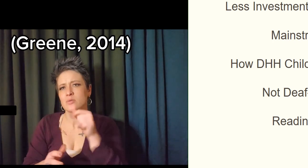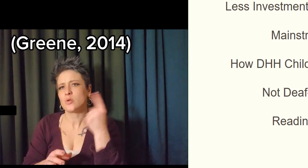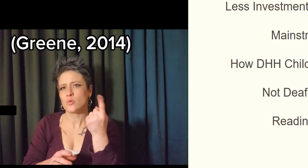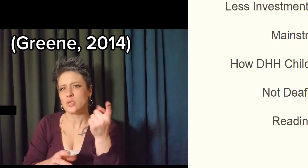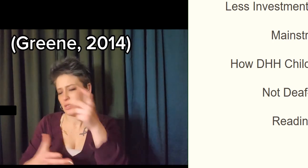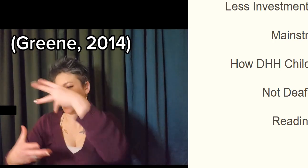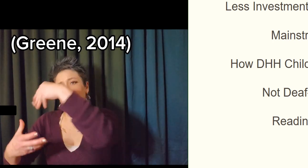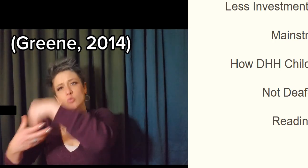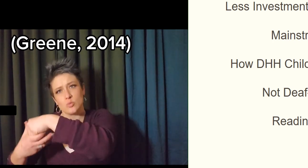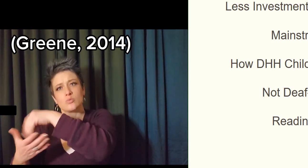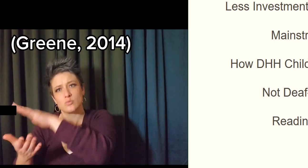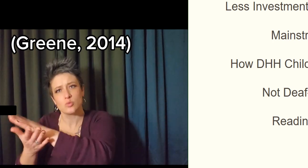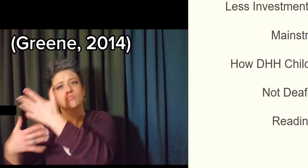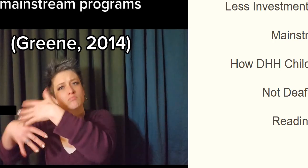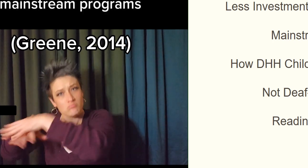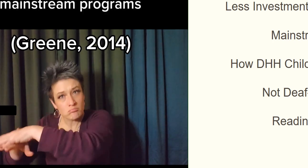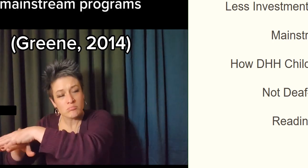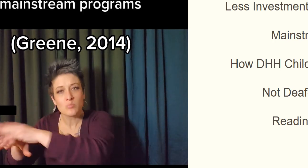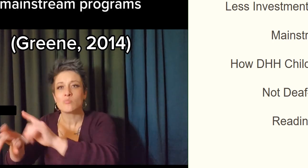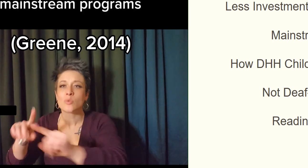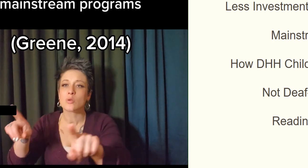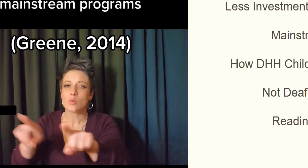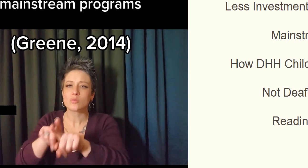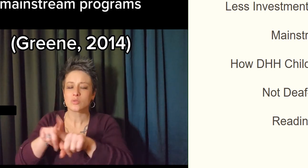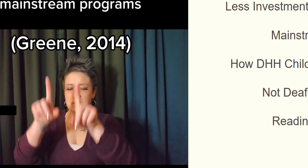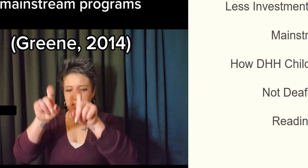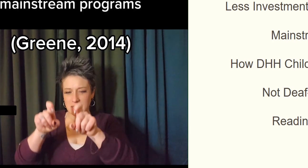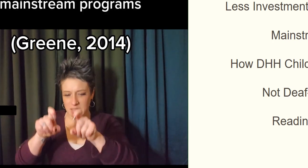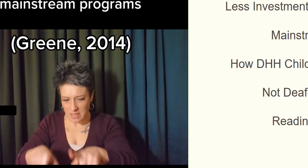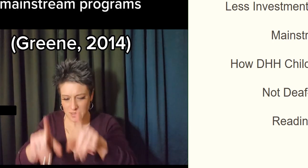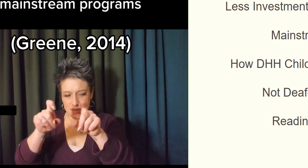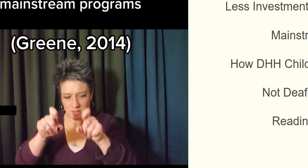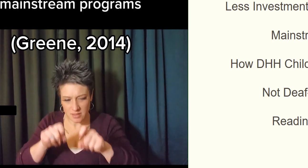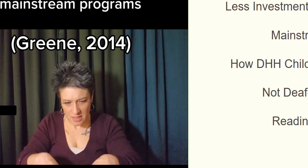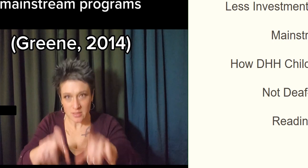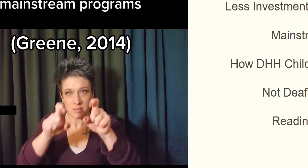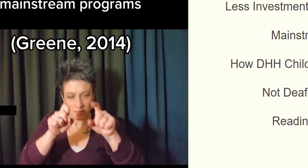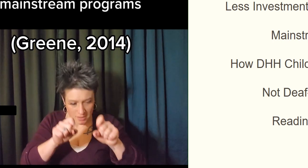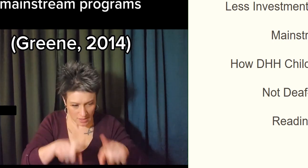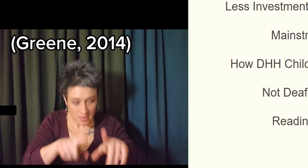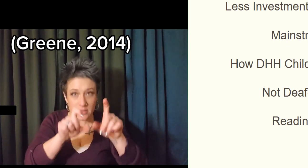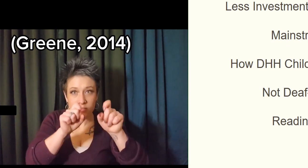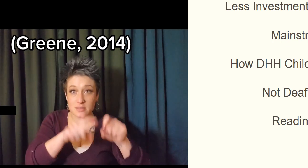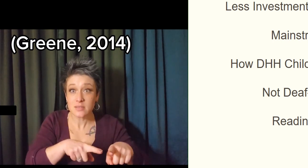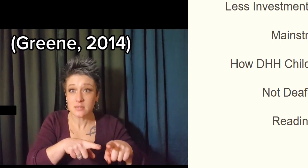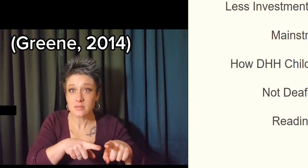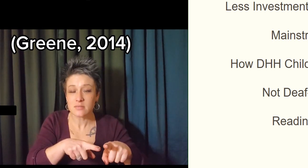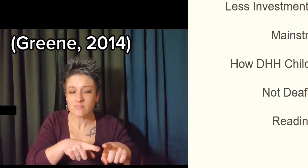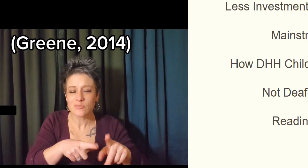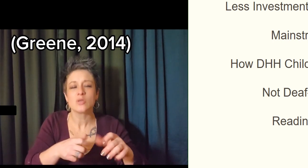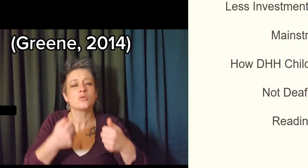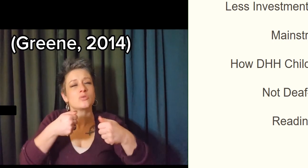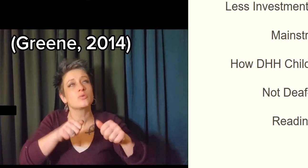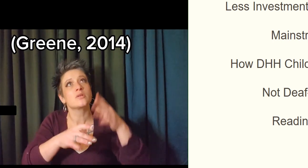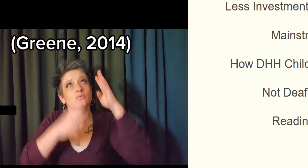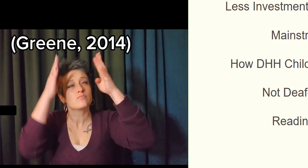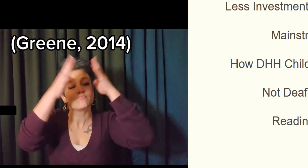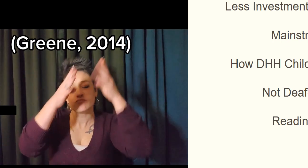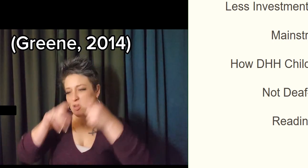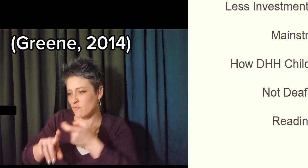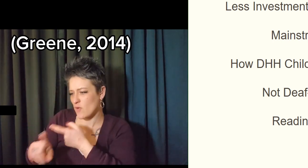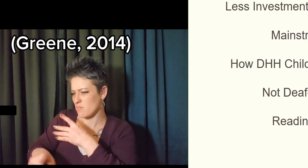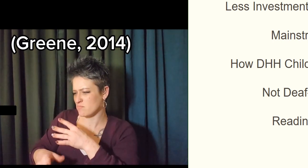curricula, which means that like inclusive schools like mainstream programs, but also it happens with testing.